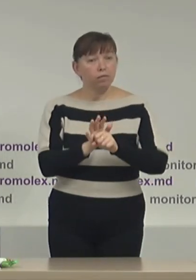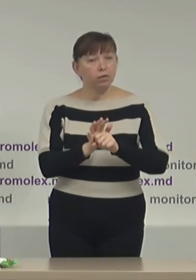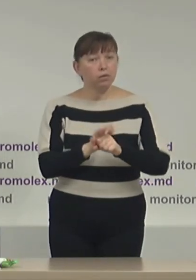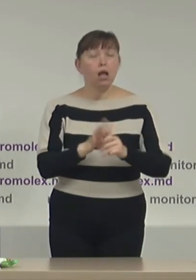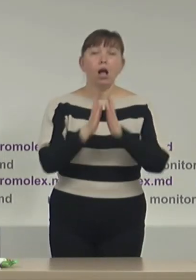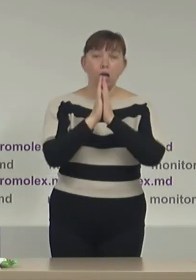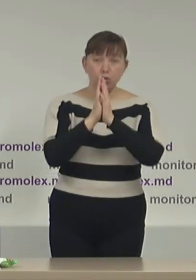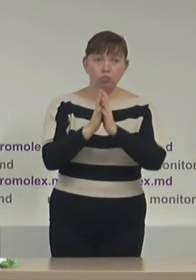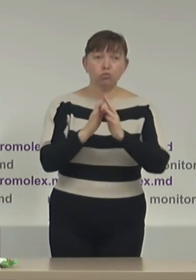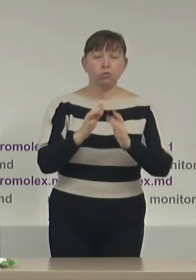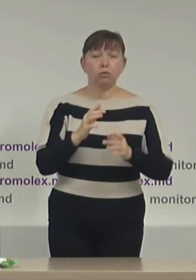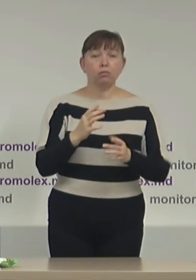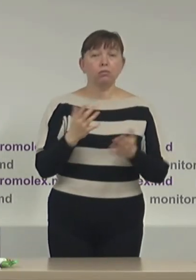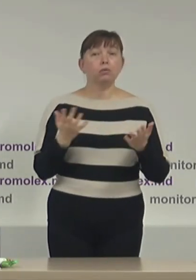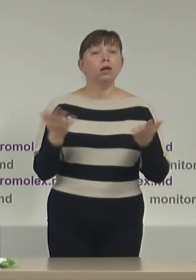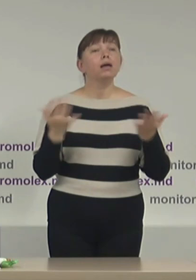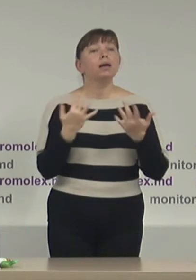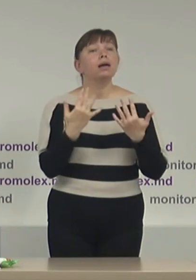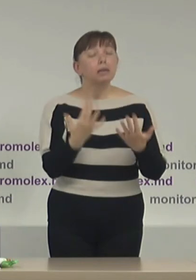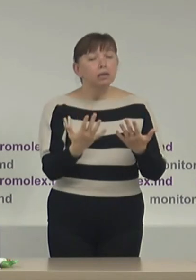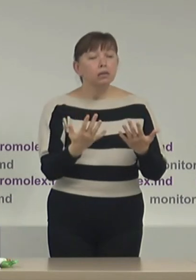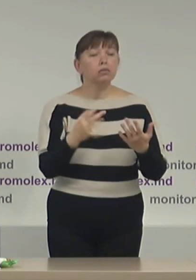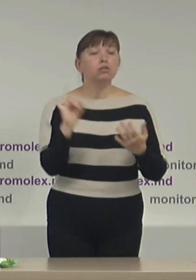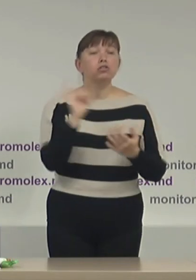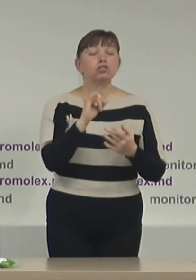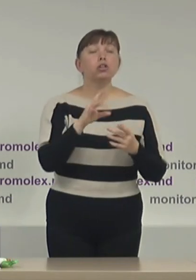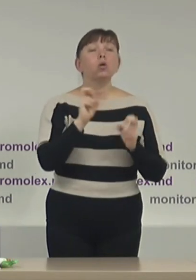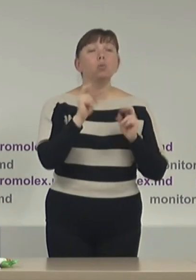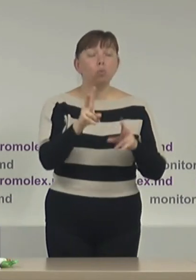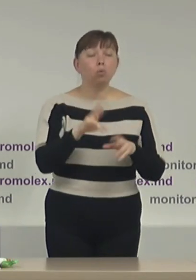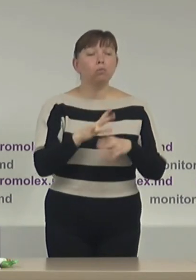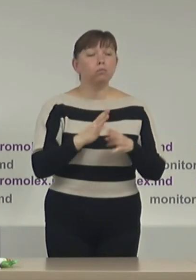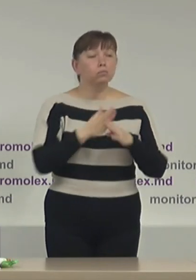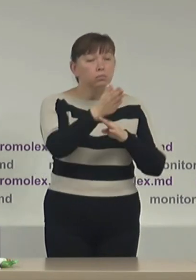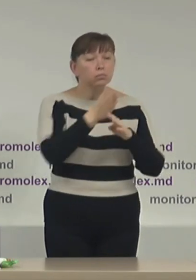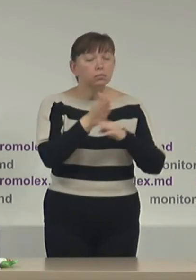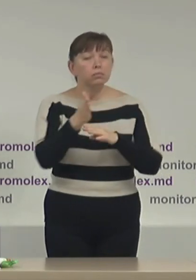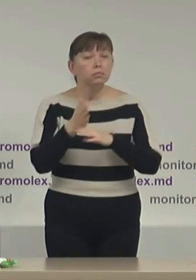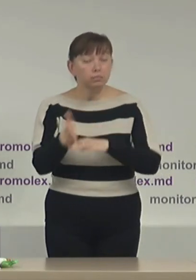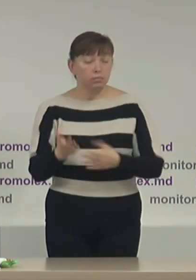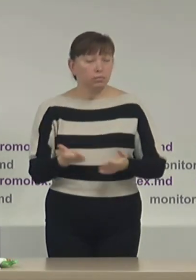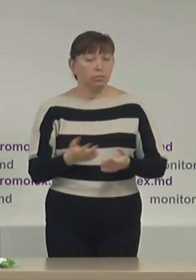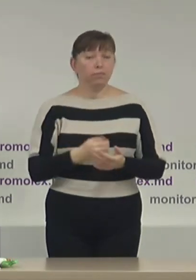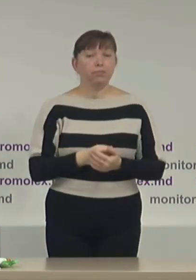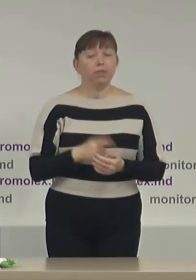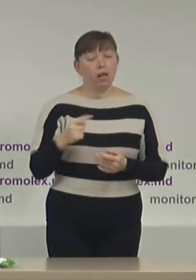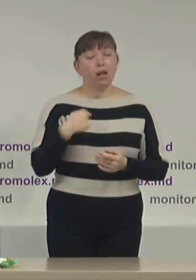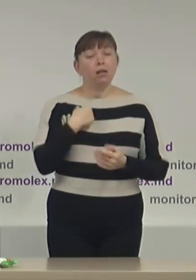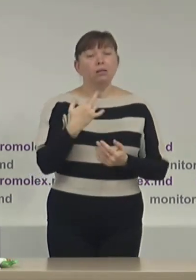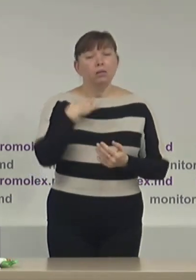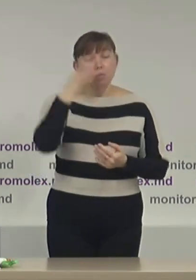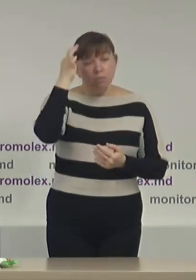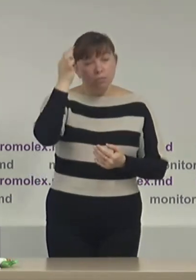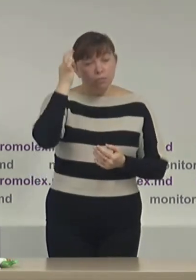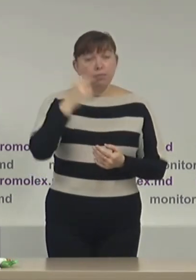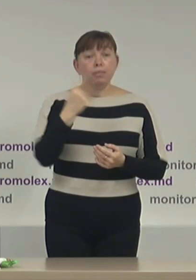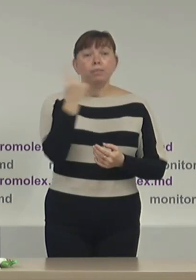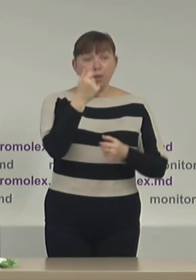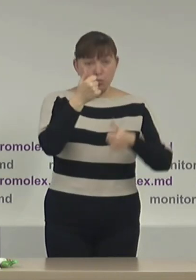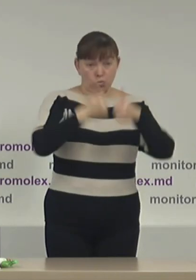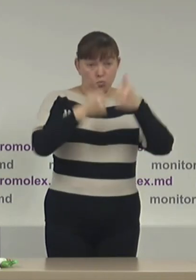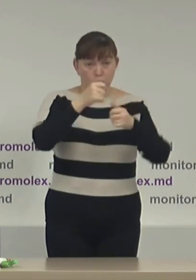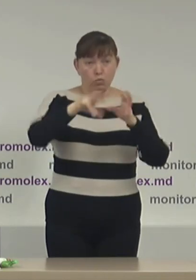at the place of stay, but maybe it could be because of coronavirus. You have suggested to decrease this number. How is it